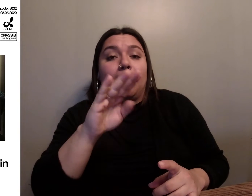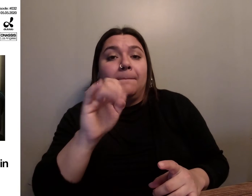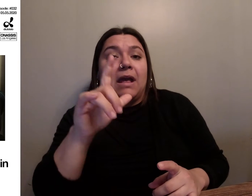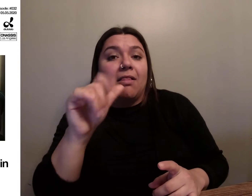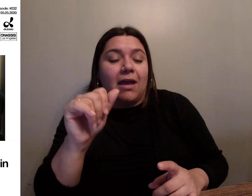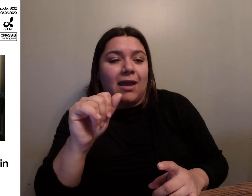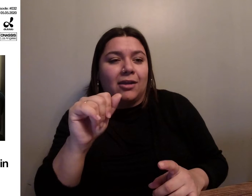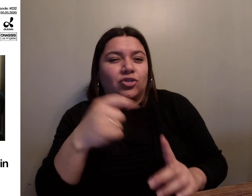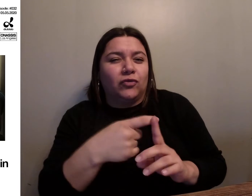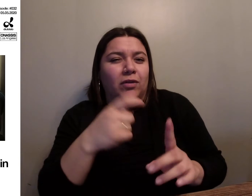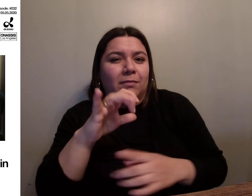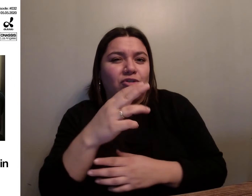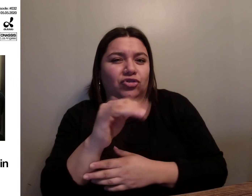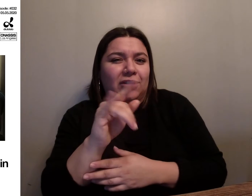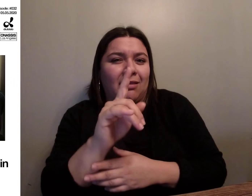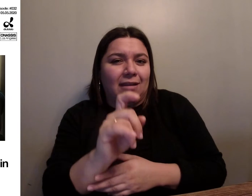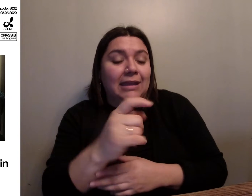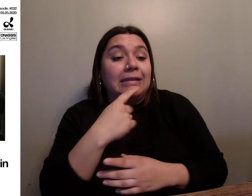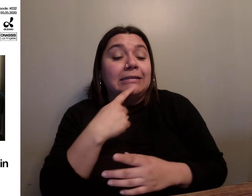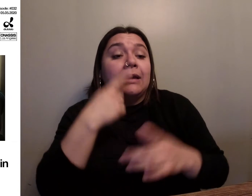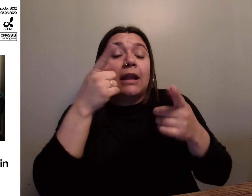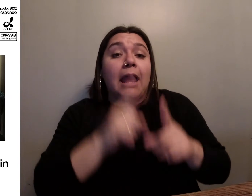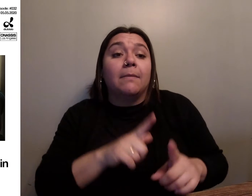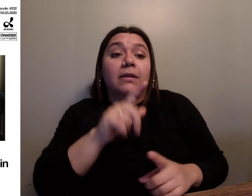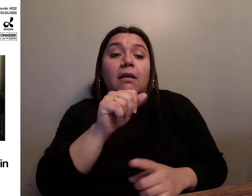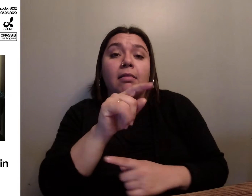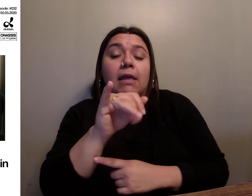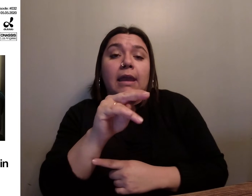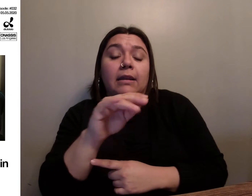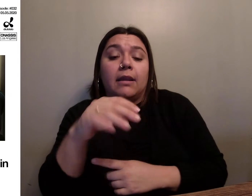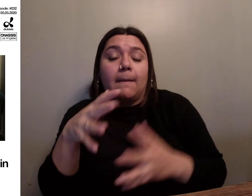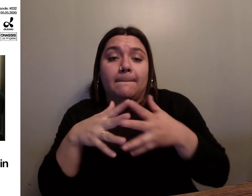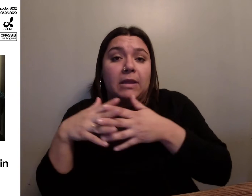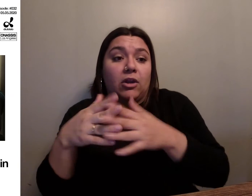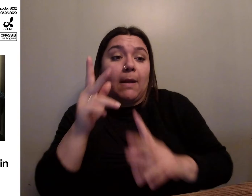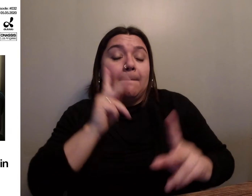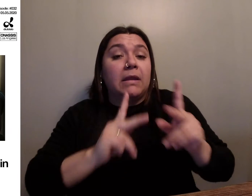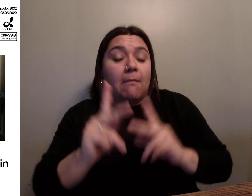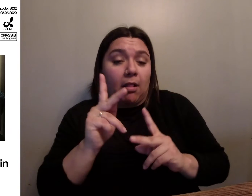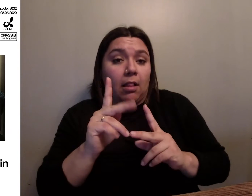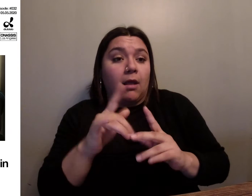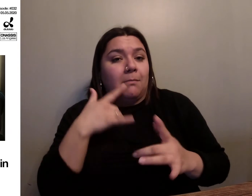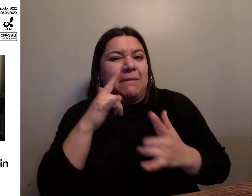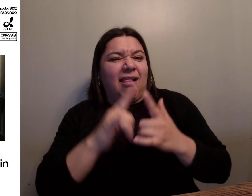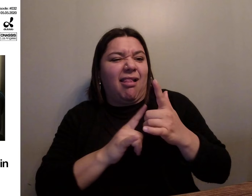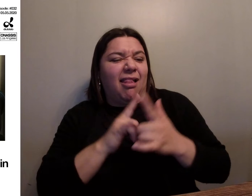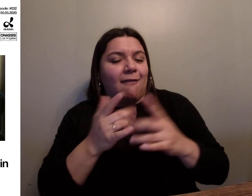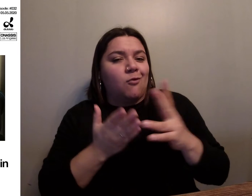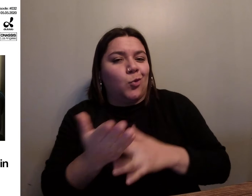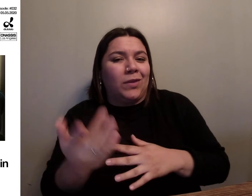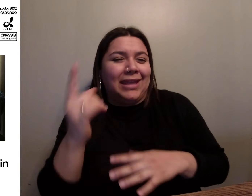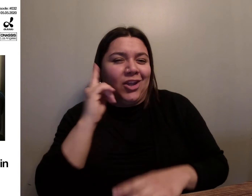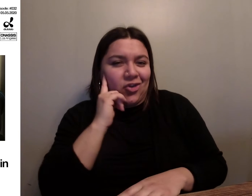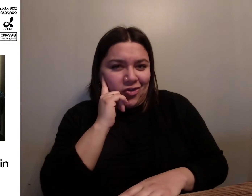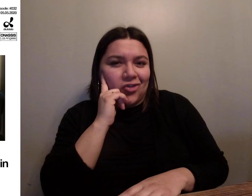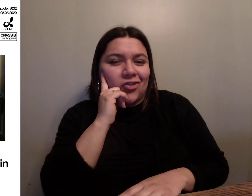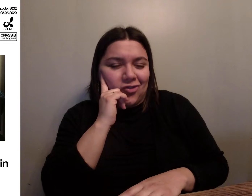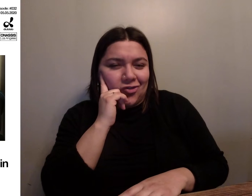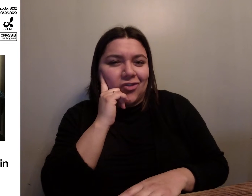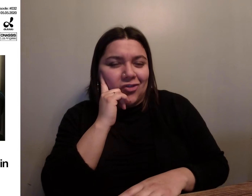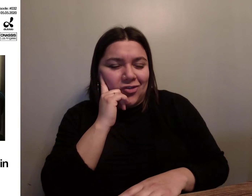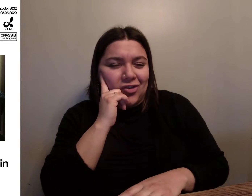people make love through the ear. Through the ear is such an